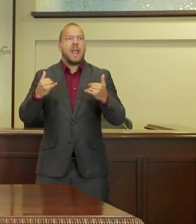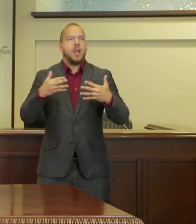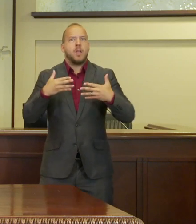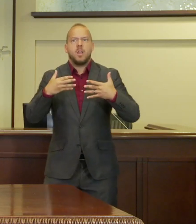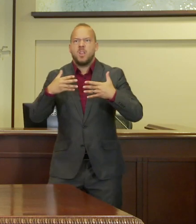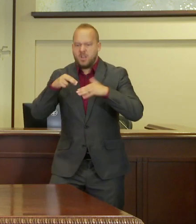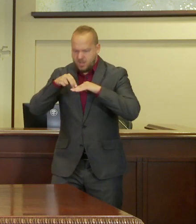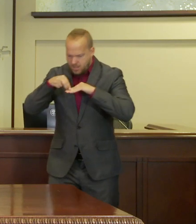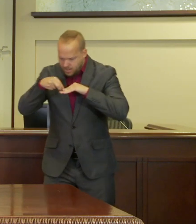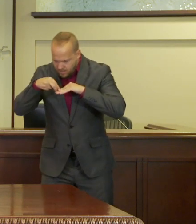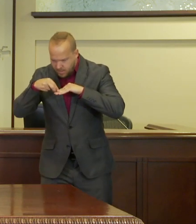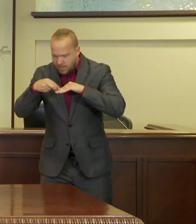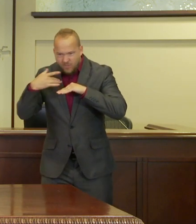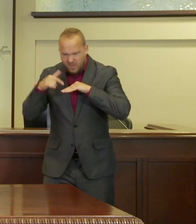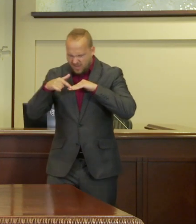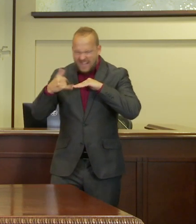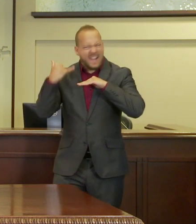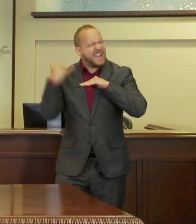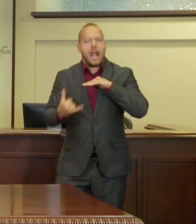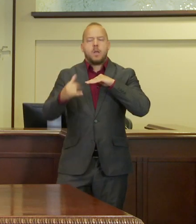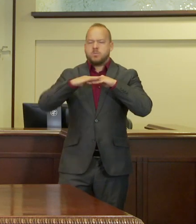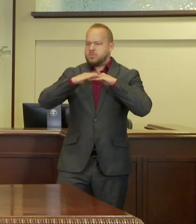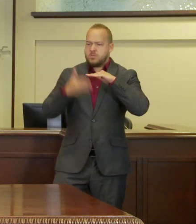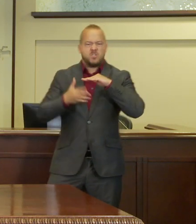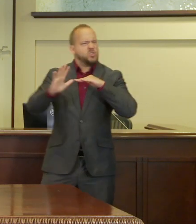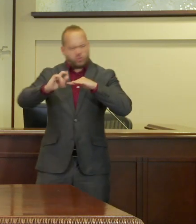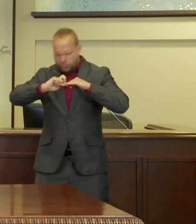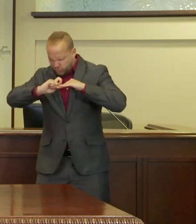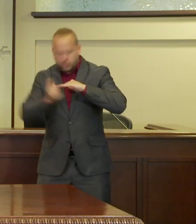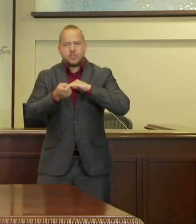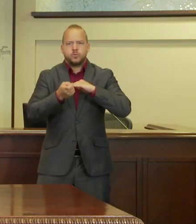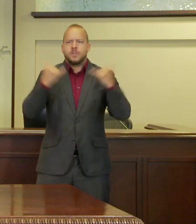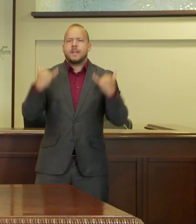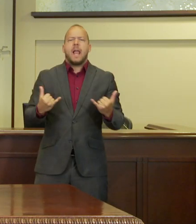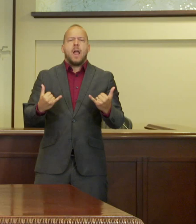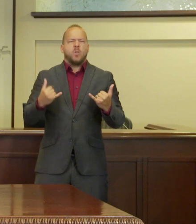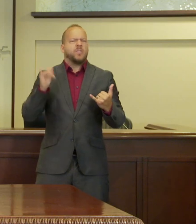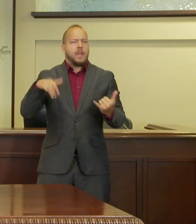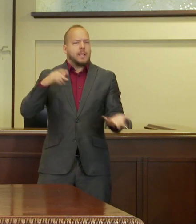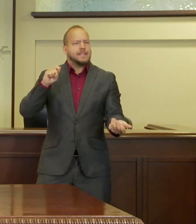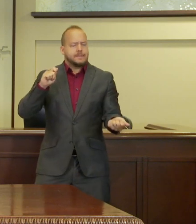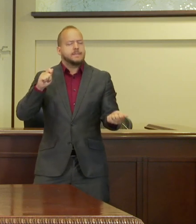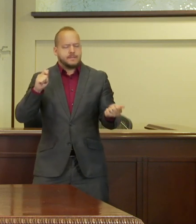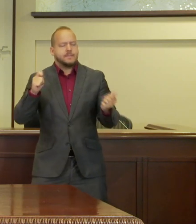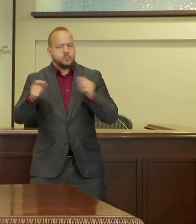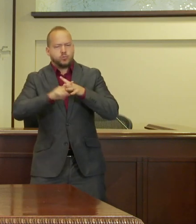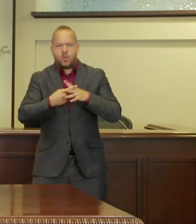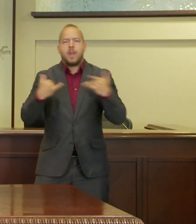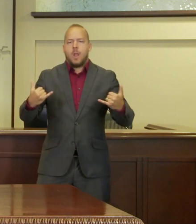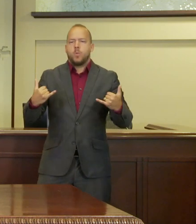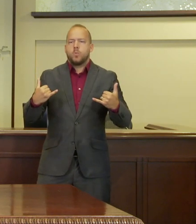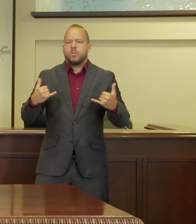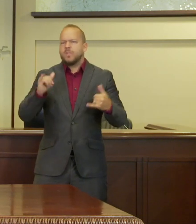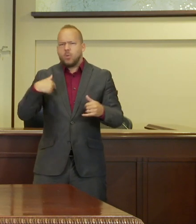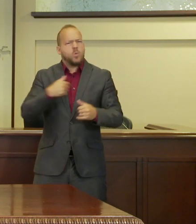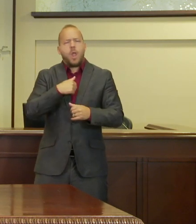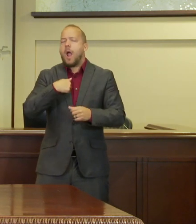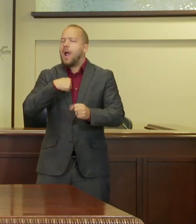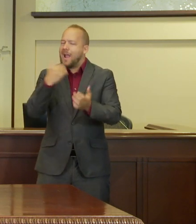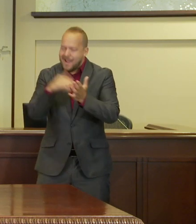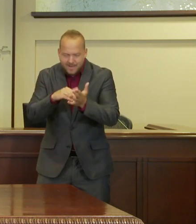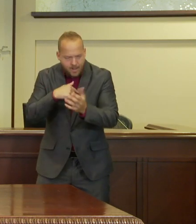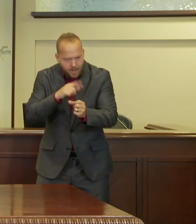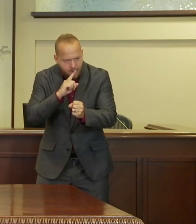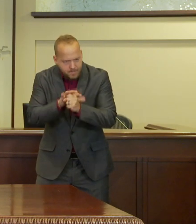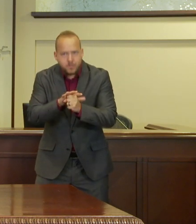for is transformative change. And I'm committed to hearing the community, to listening to the community, to seeing